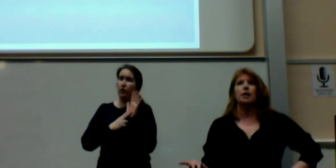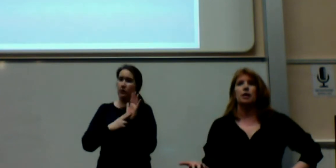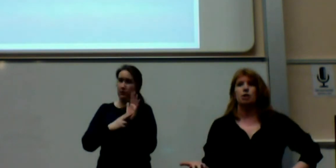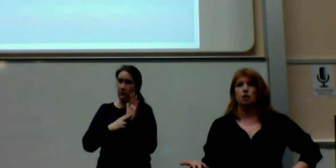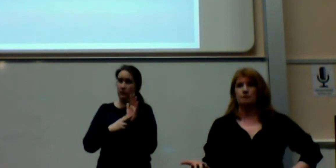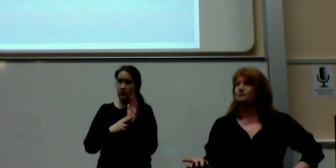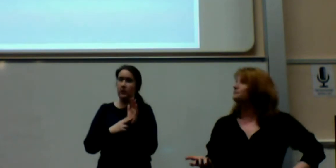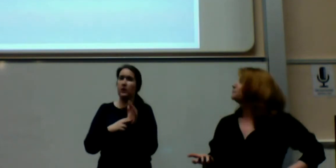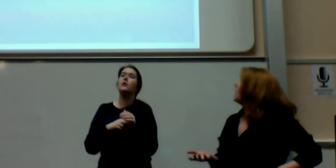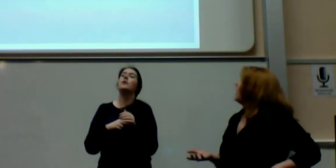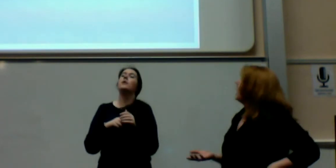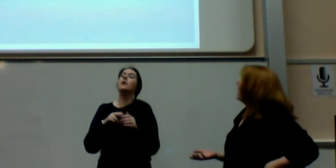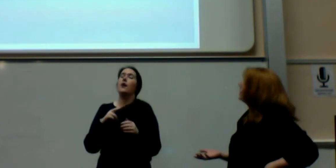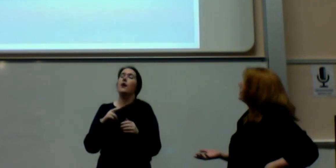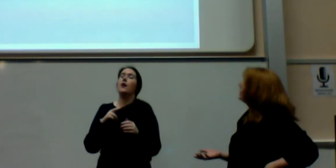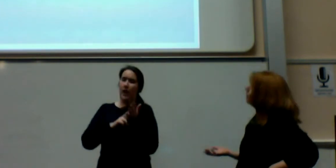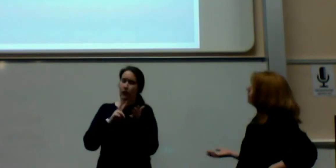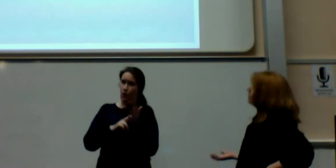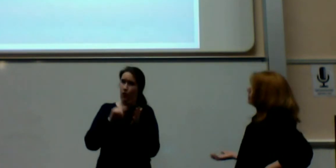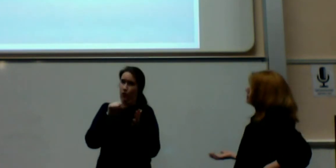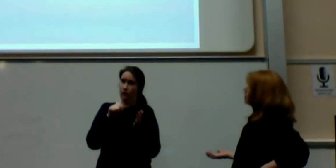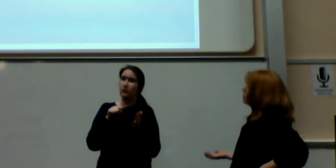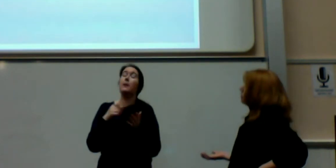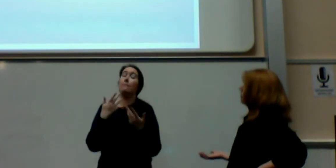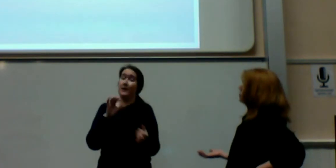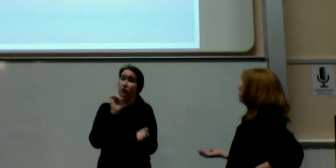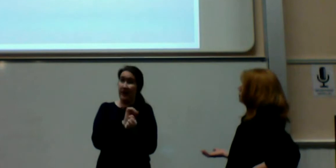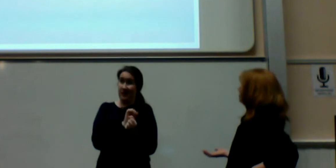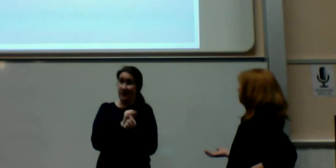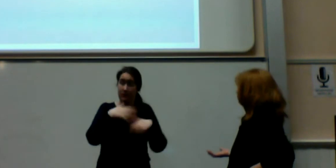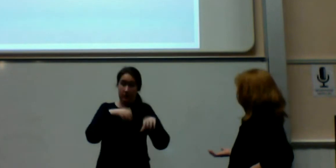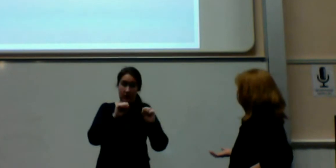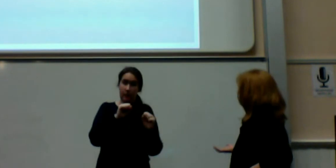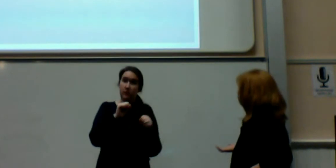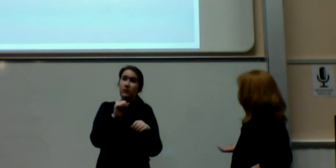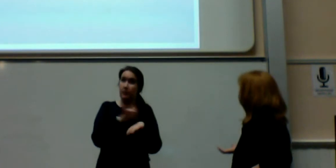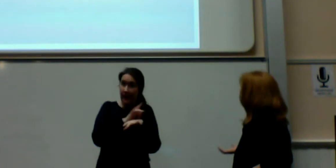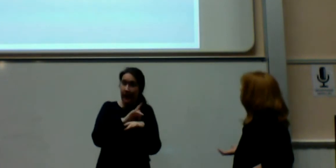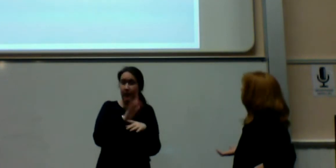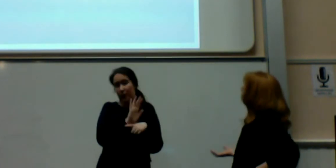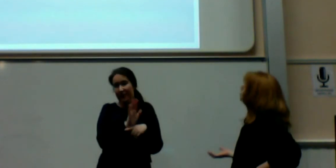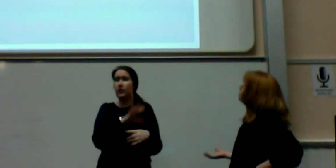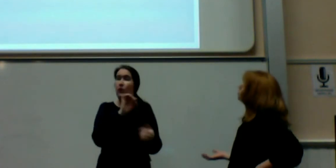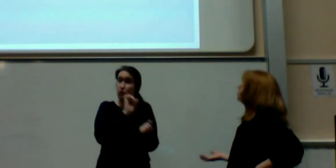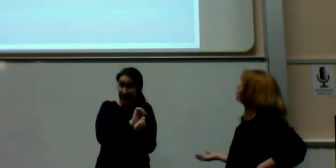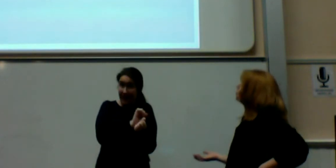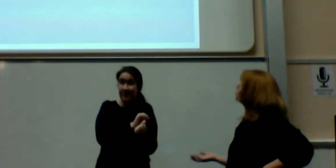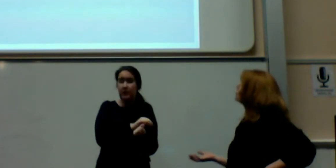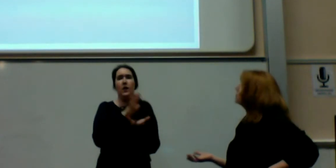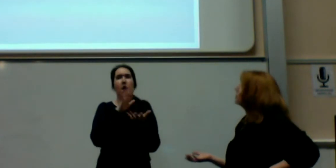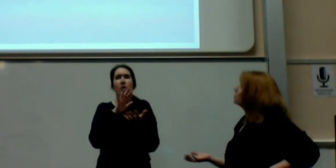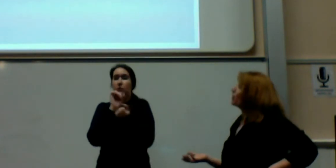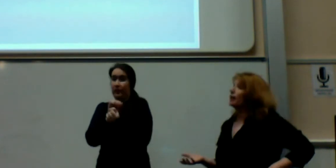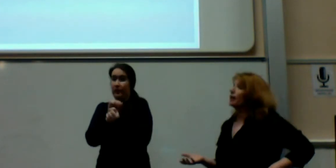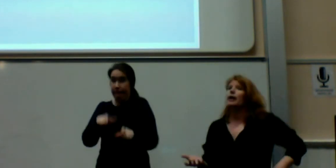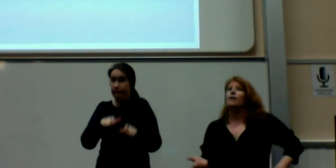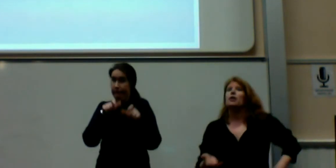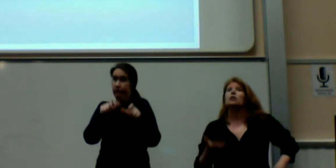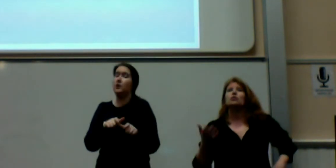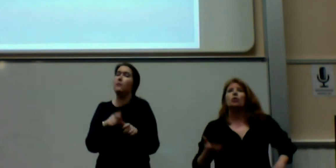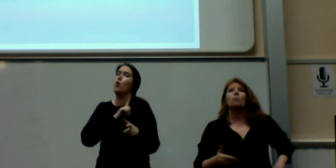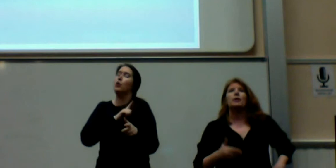main character. And he's been arrested at the start of the play and movie and put in prison for stealing